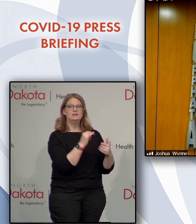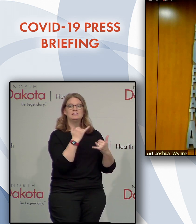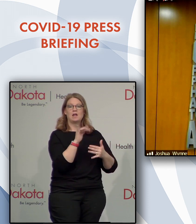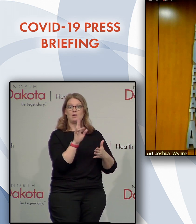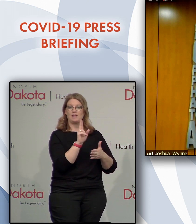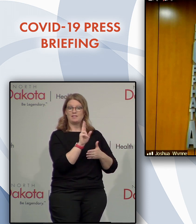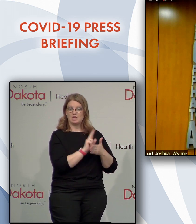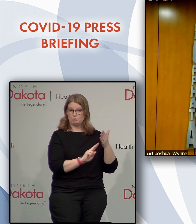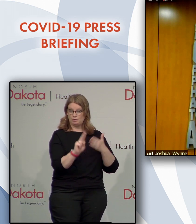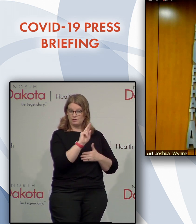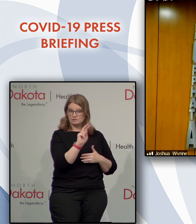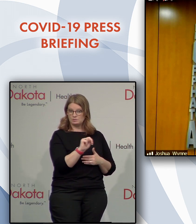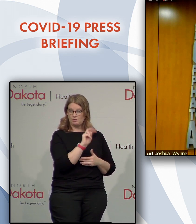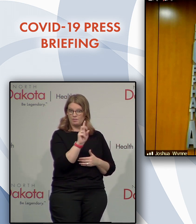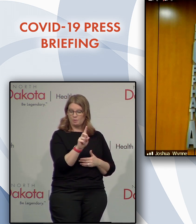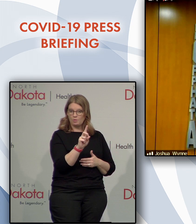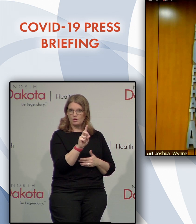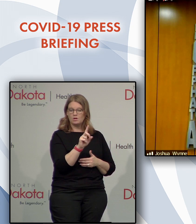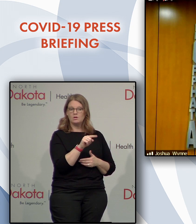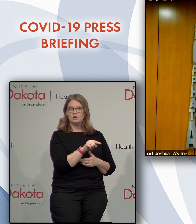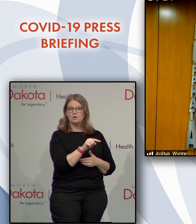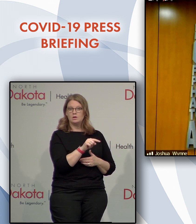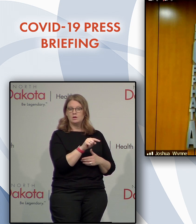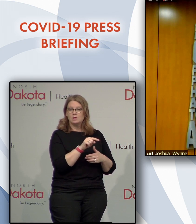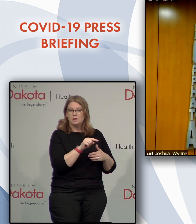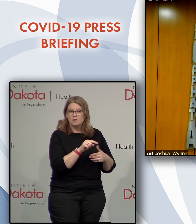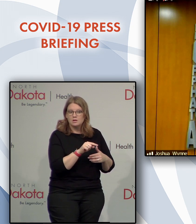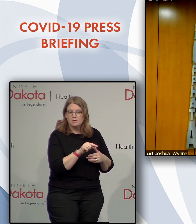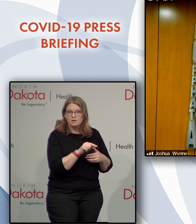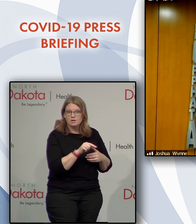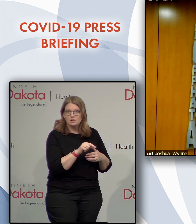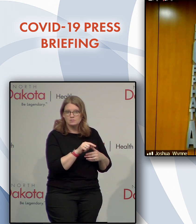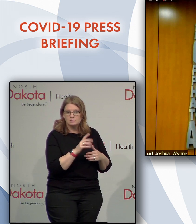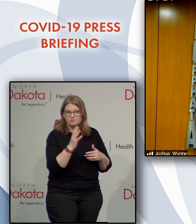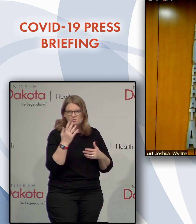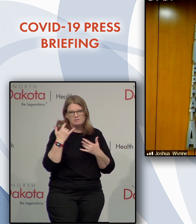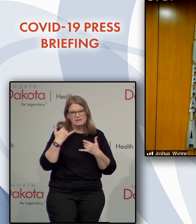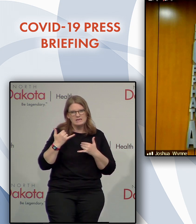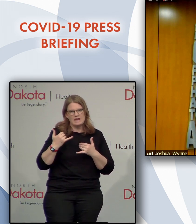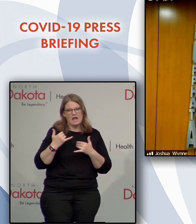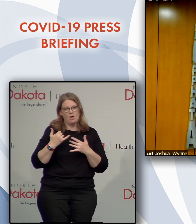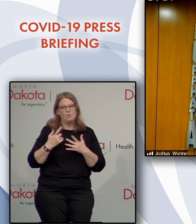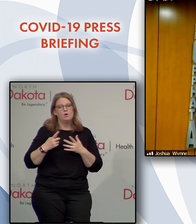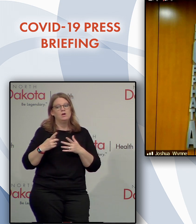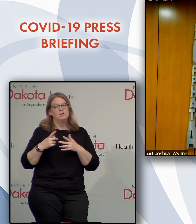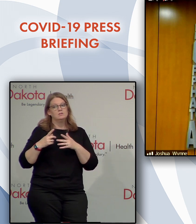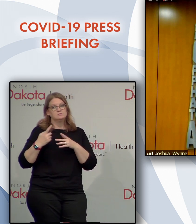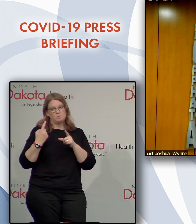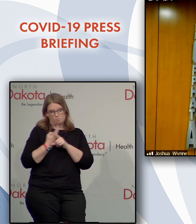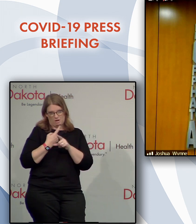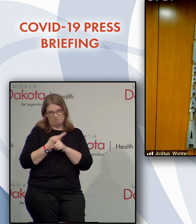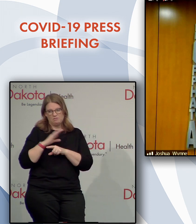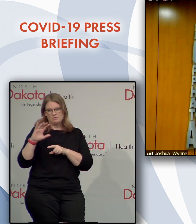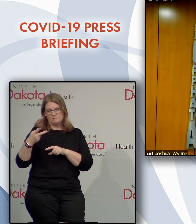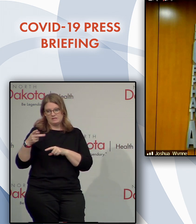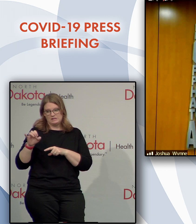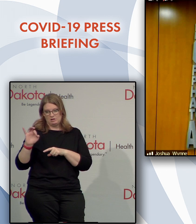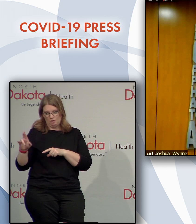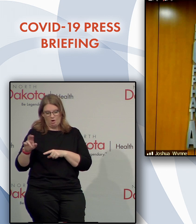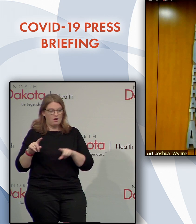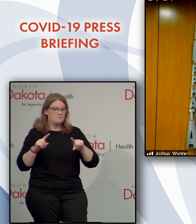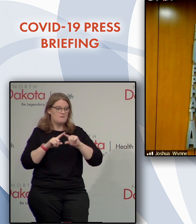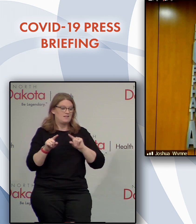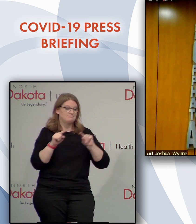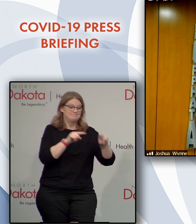North Dakota to augment the routine testing we're doing now with PCR with fairly